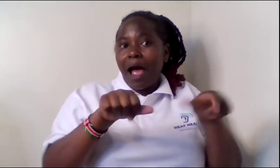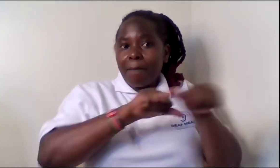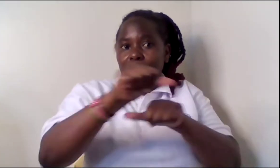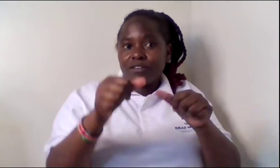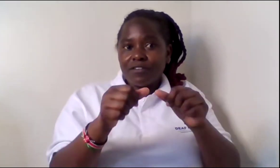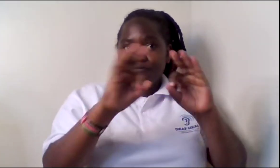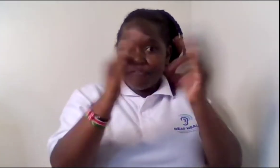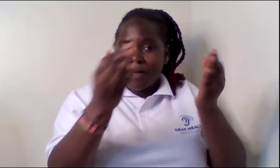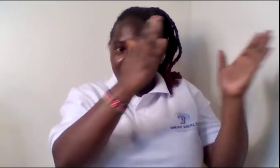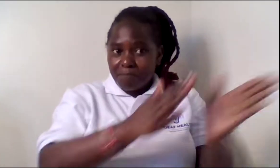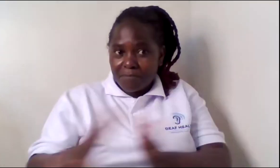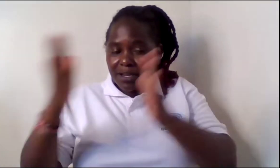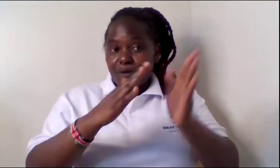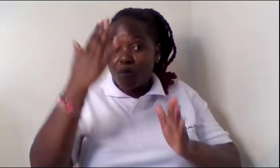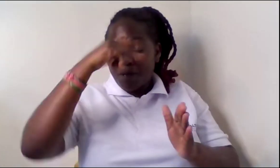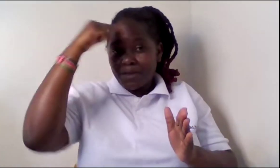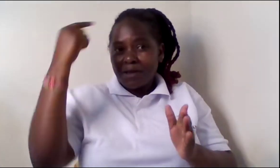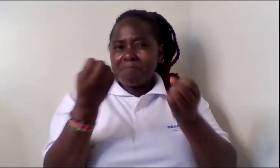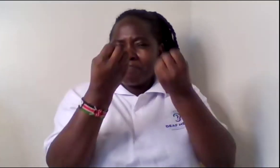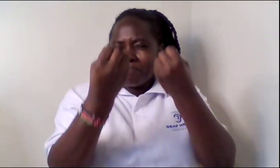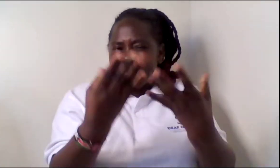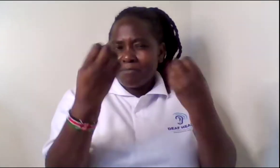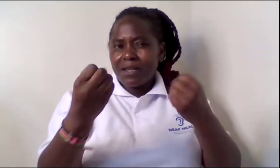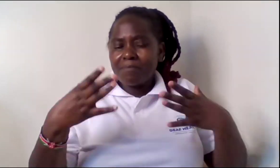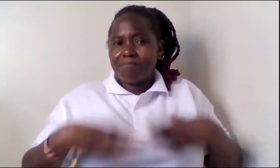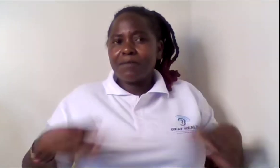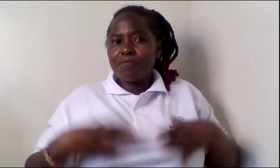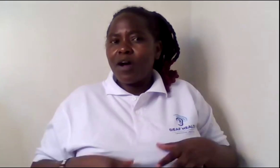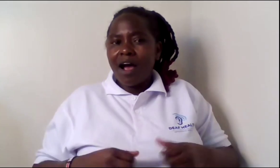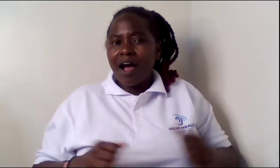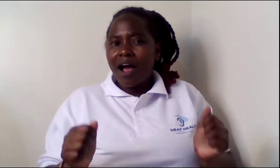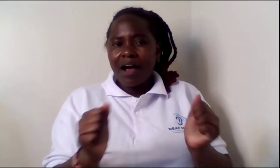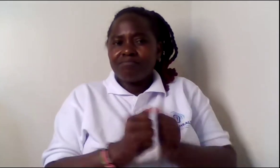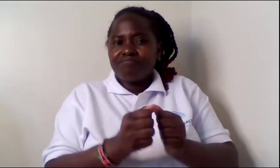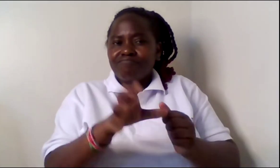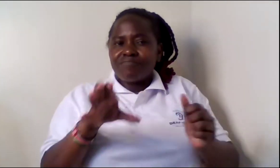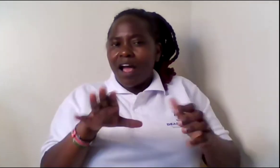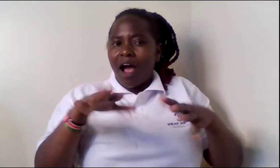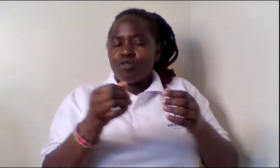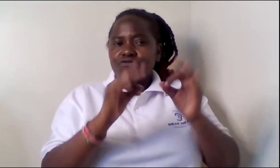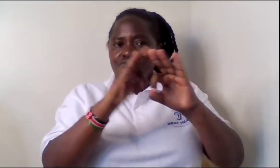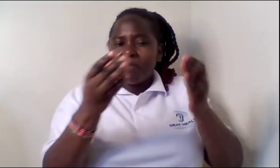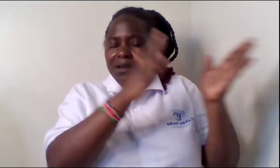a lot of abortions come from unwanted pregnancies. These are maybe people who